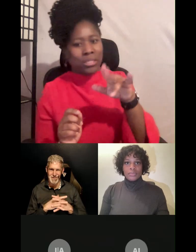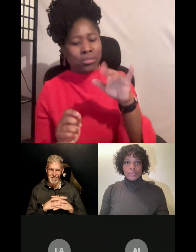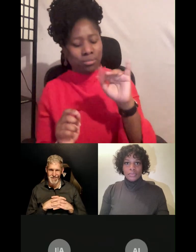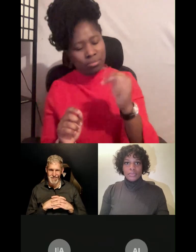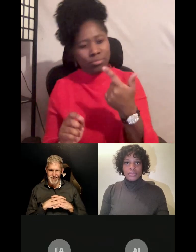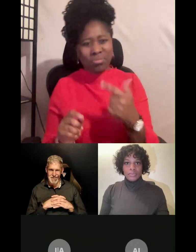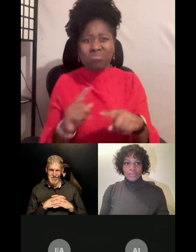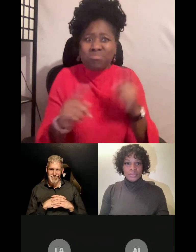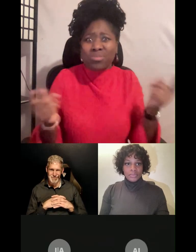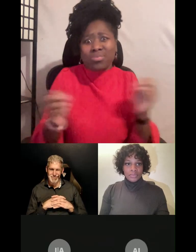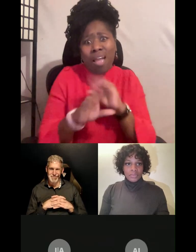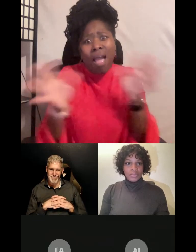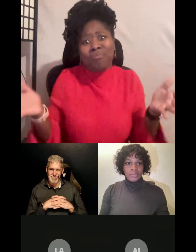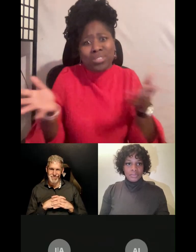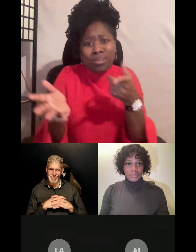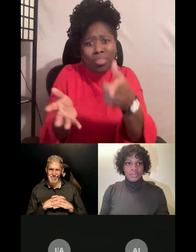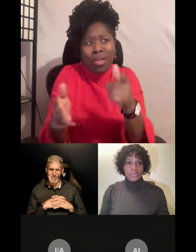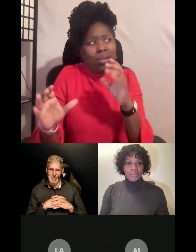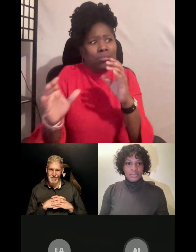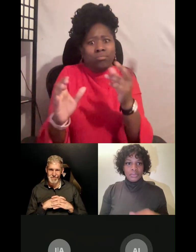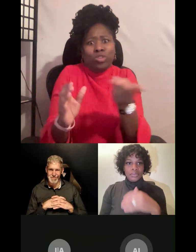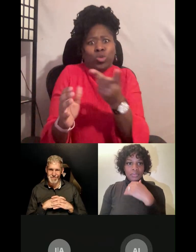intriguing.